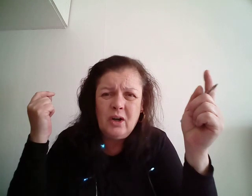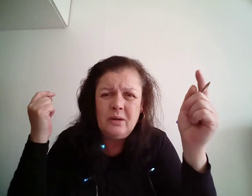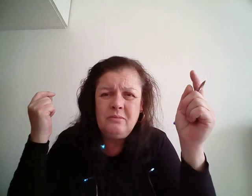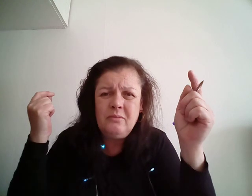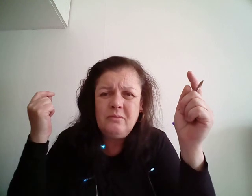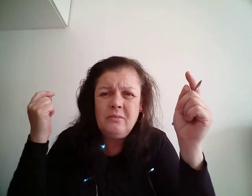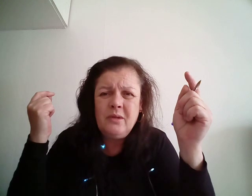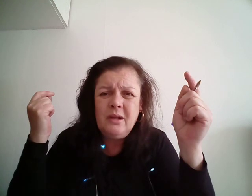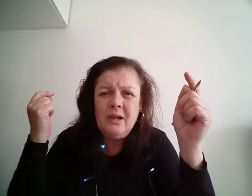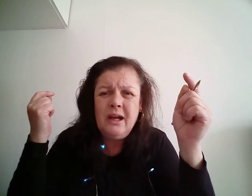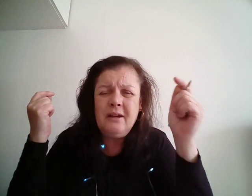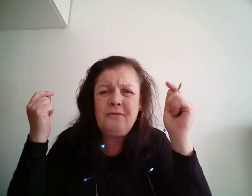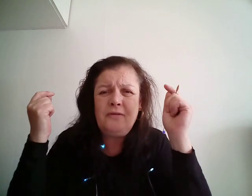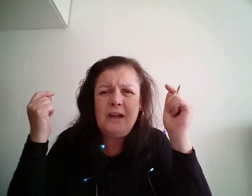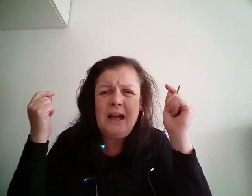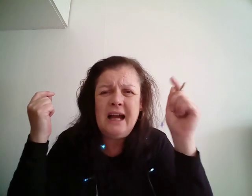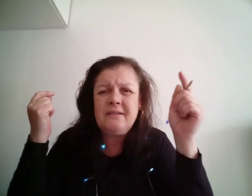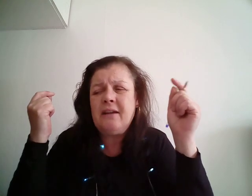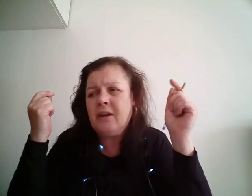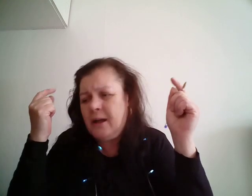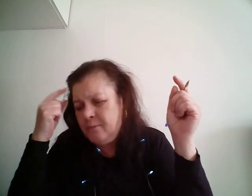some have had their